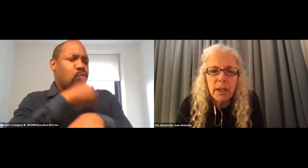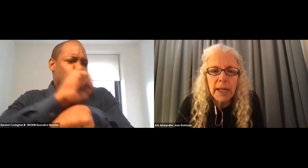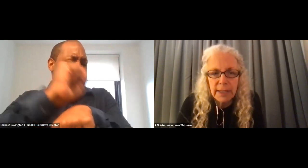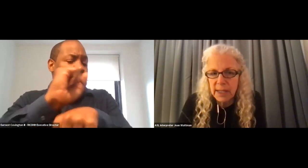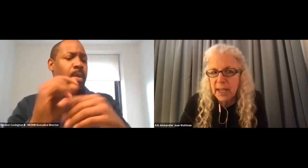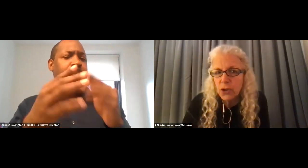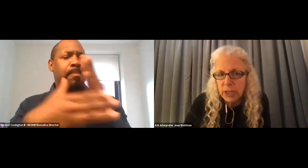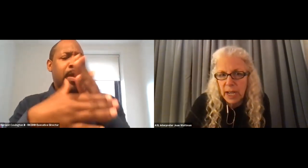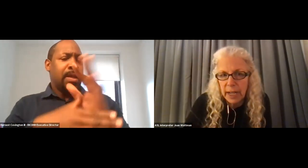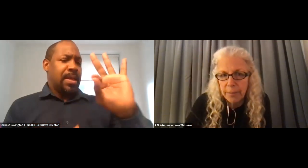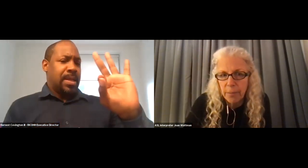And there's a scheduled time